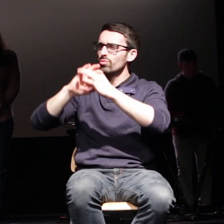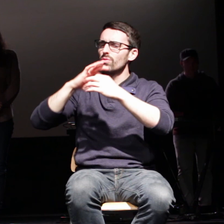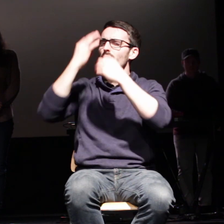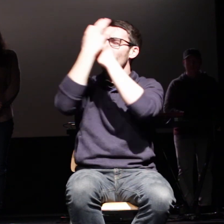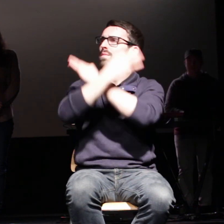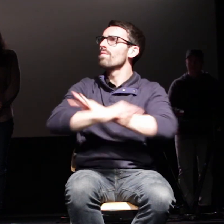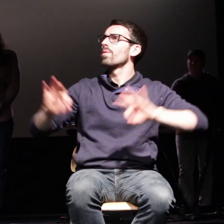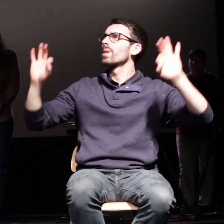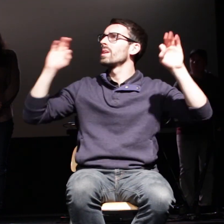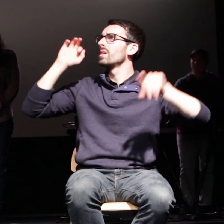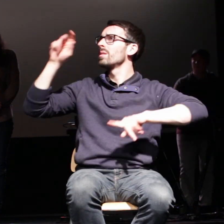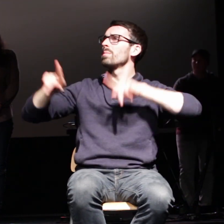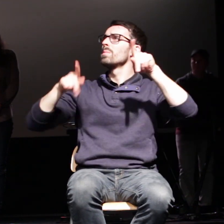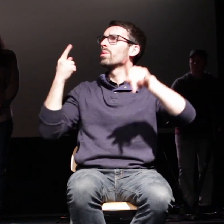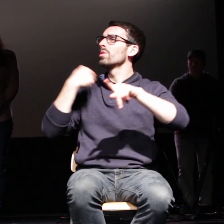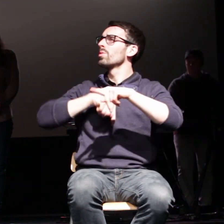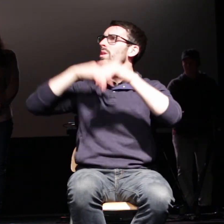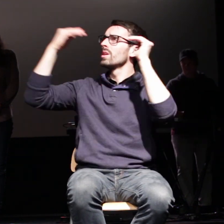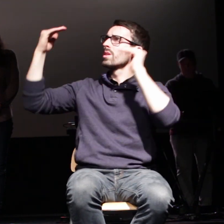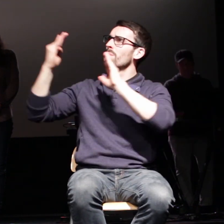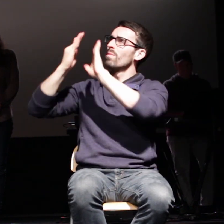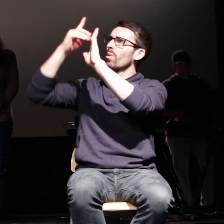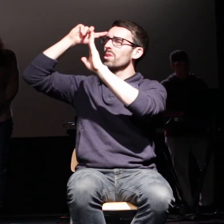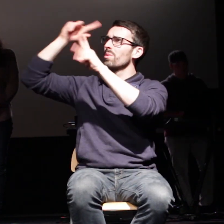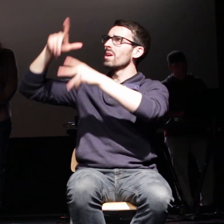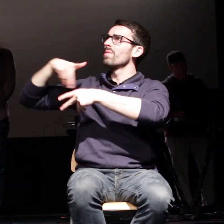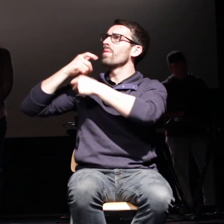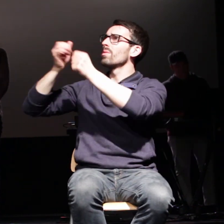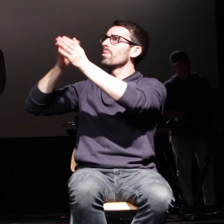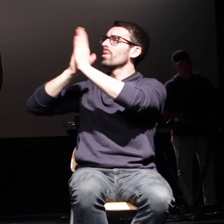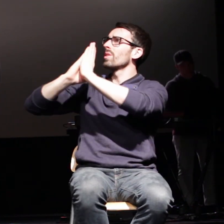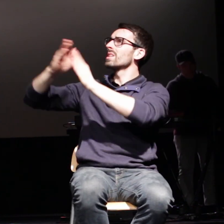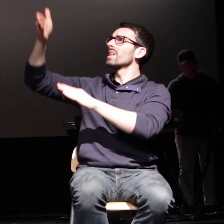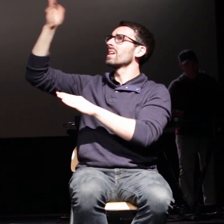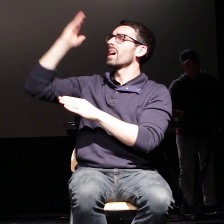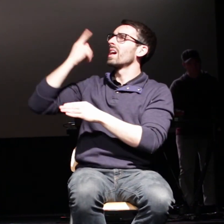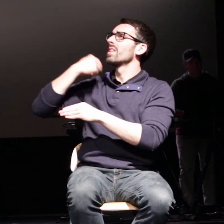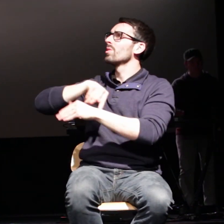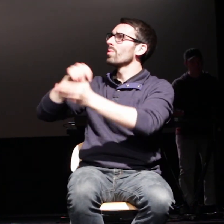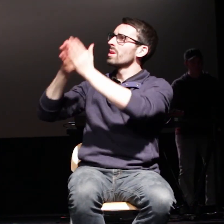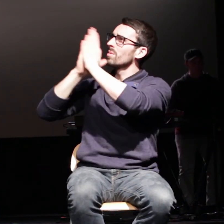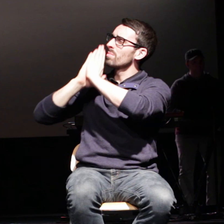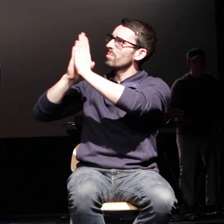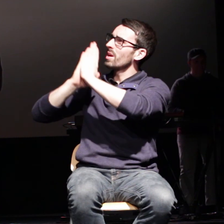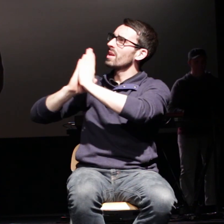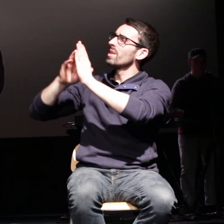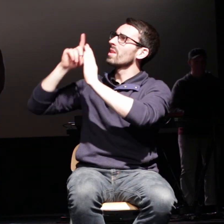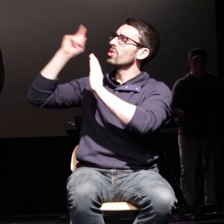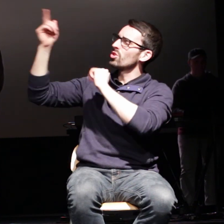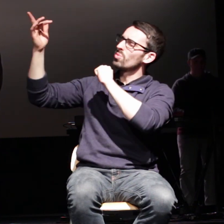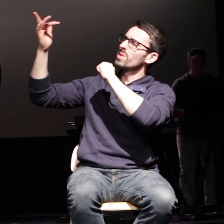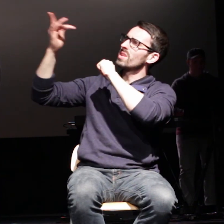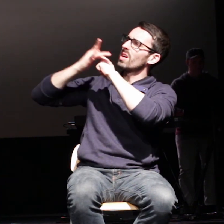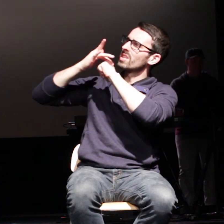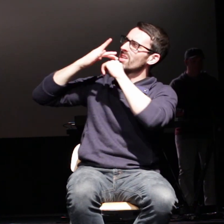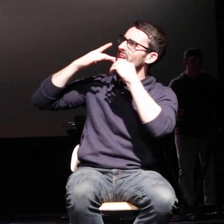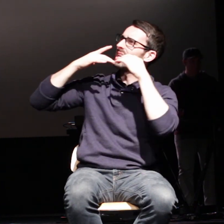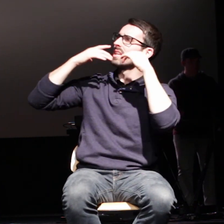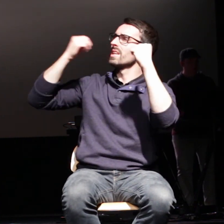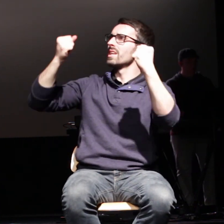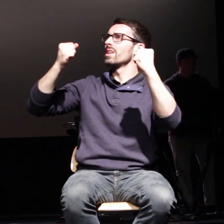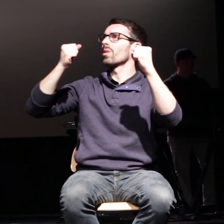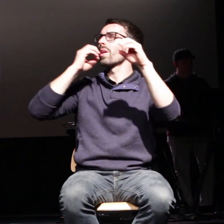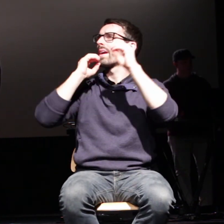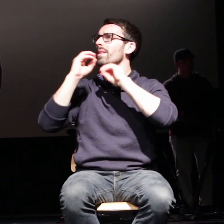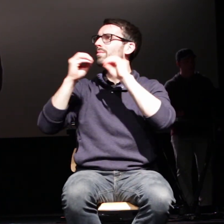this morning that you would do it. As we come boldly before you in faith, we just ask, God, as we pray, that you would touch, that you would heal,